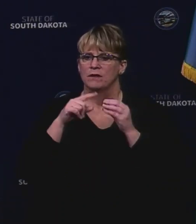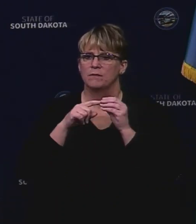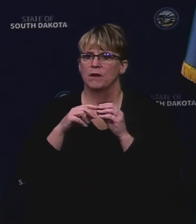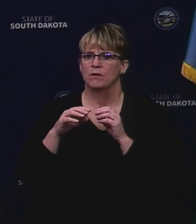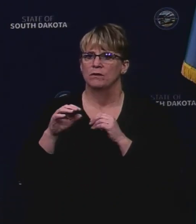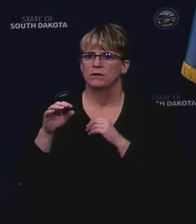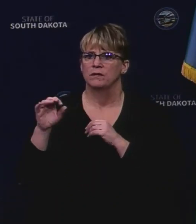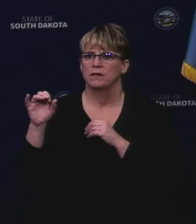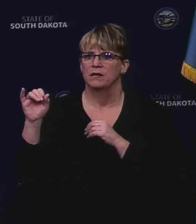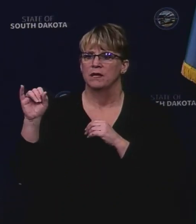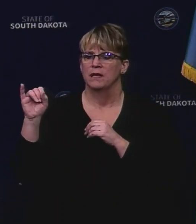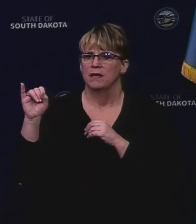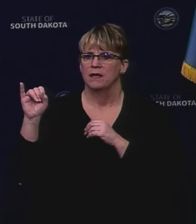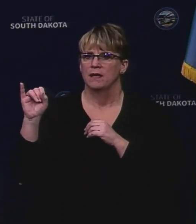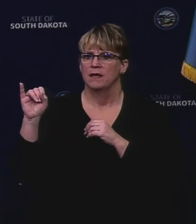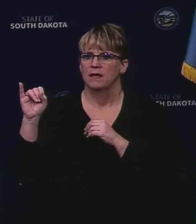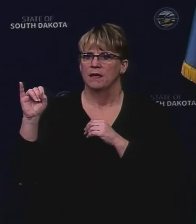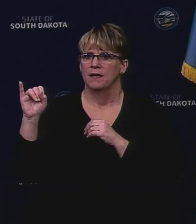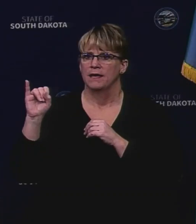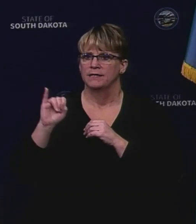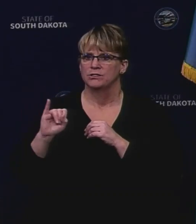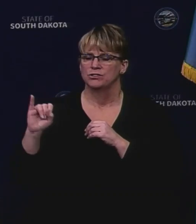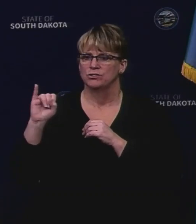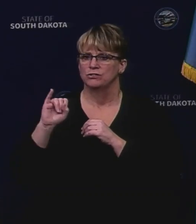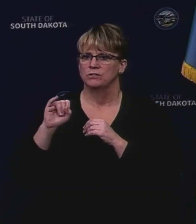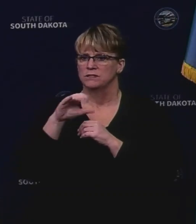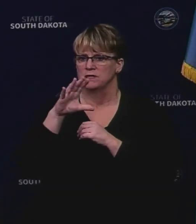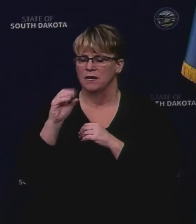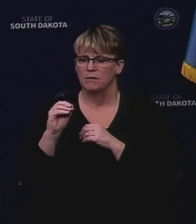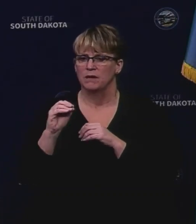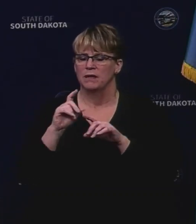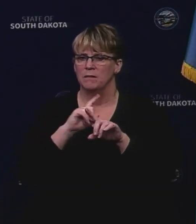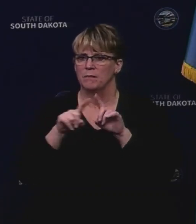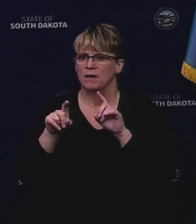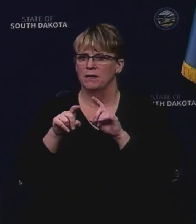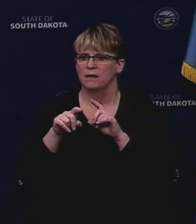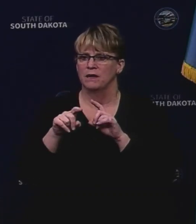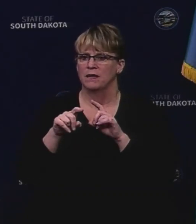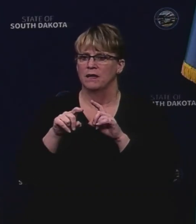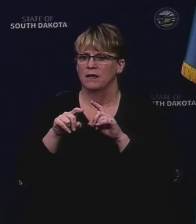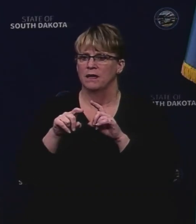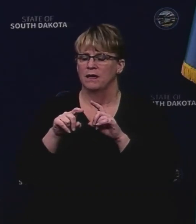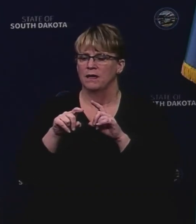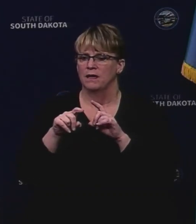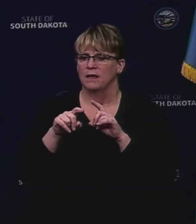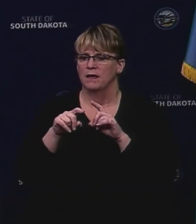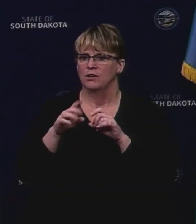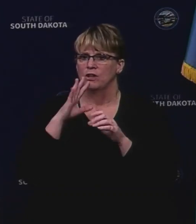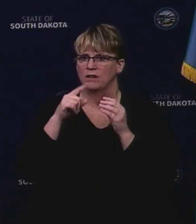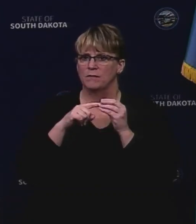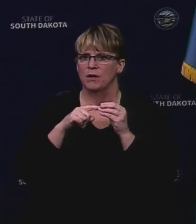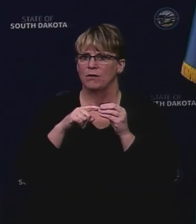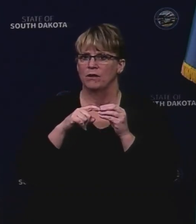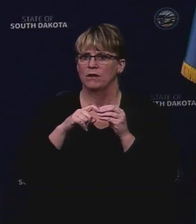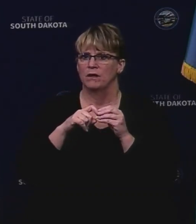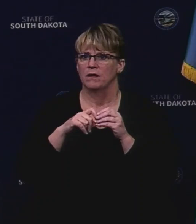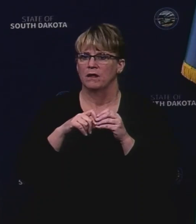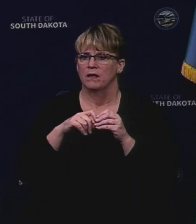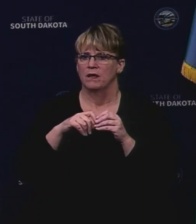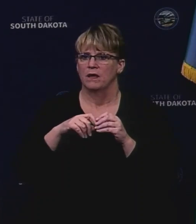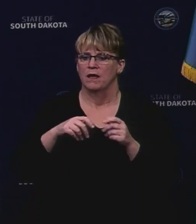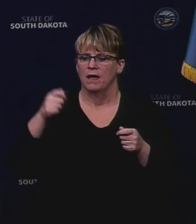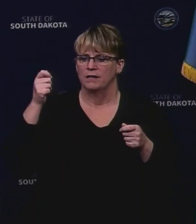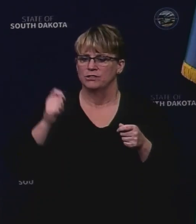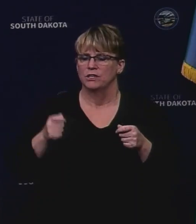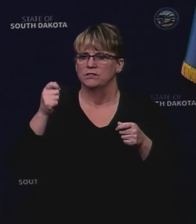stuff are going through similar things, but there's like precedents where a judge recently said, COVID's like a hurricane. You